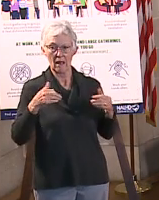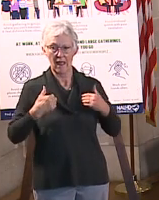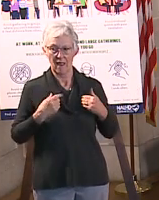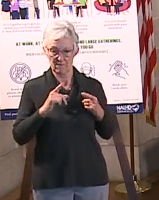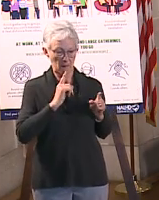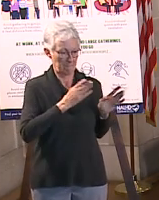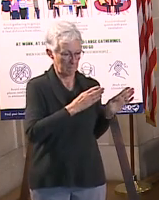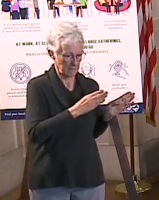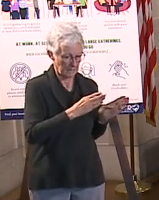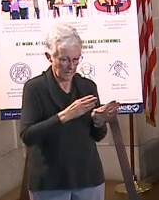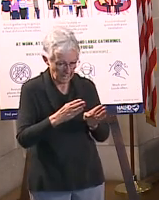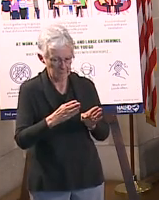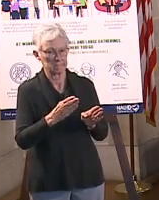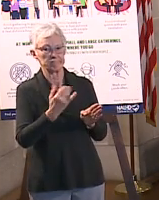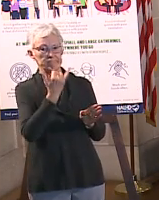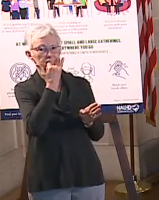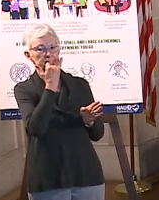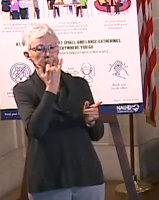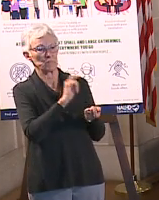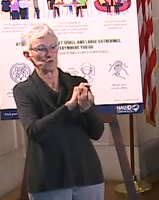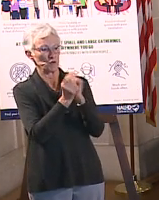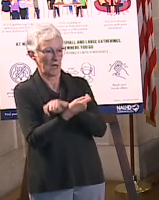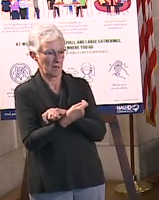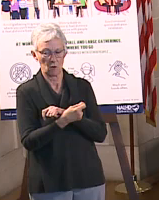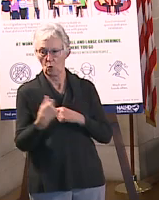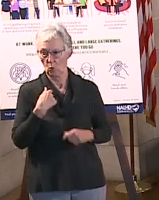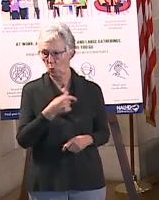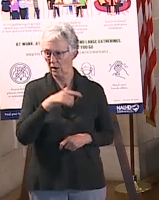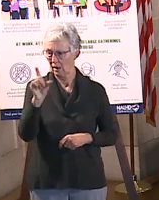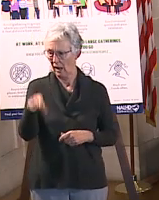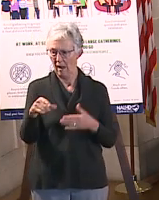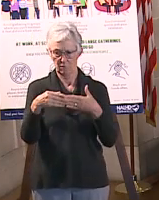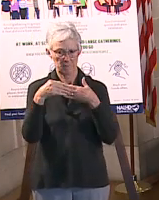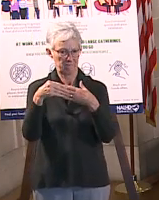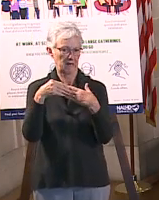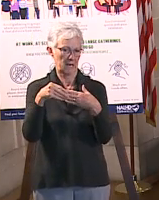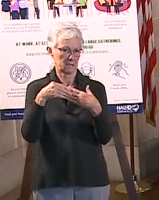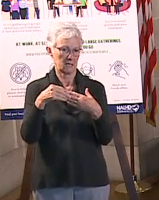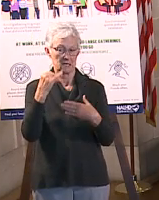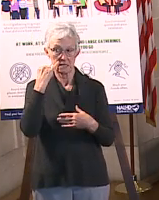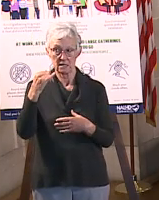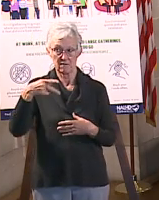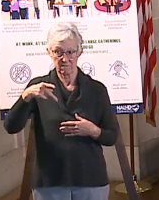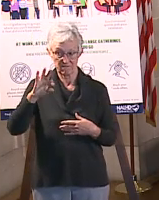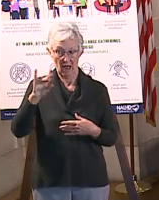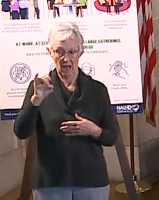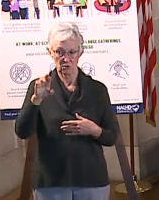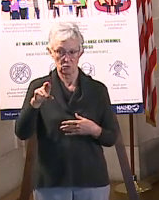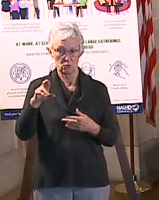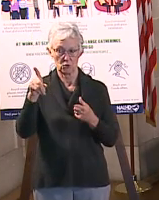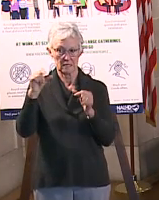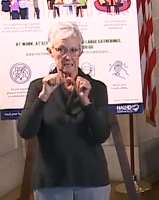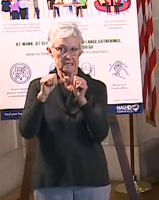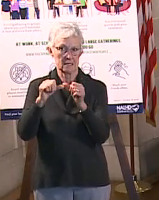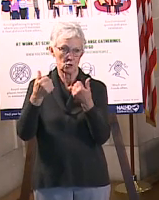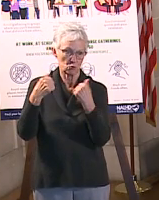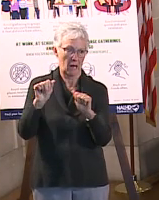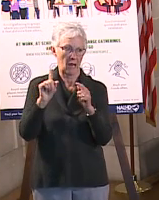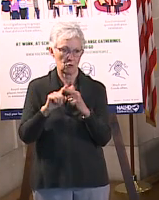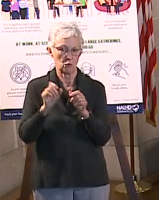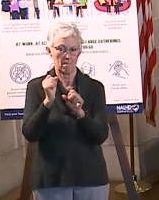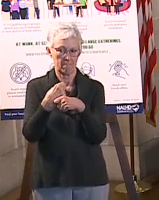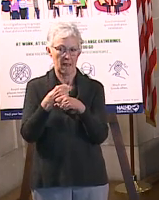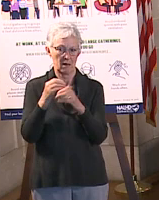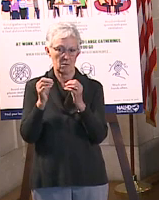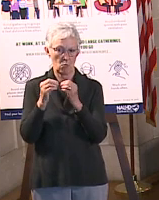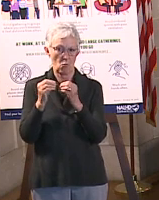are going to change. So we're going to be flexible with regard to that. If Pfizer continues to ramp up production, we should be able to catch up with this again and